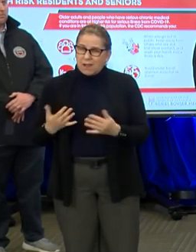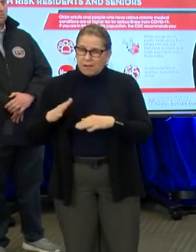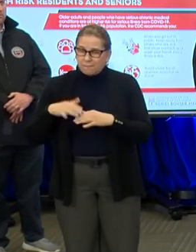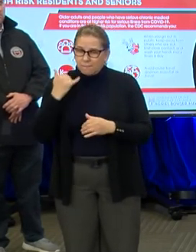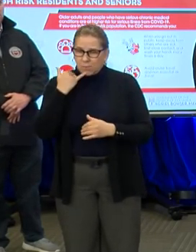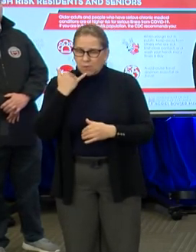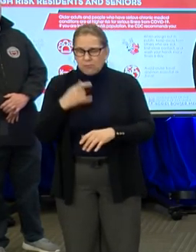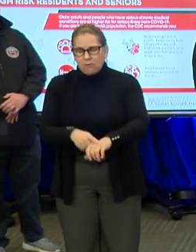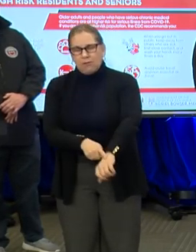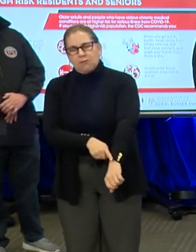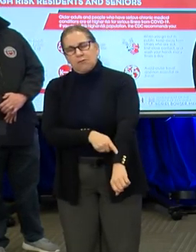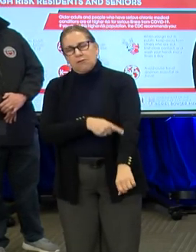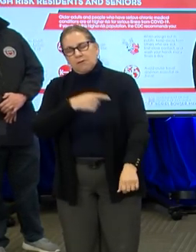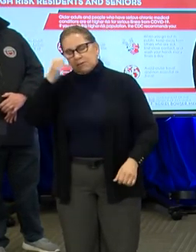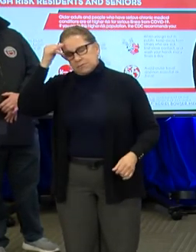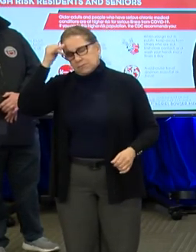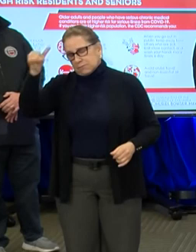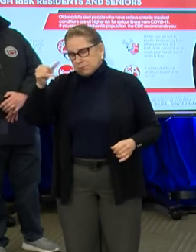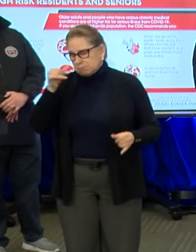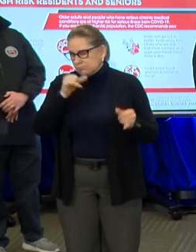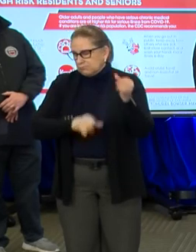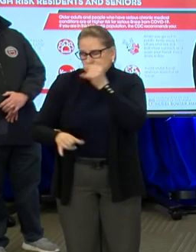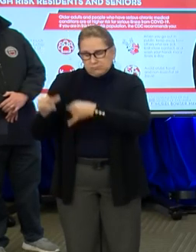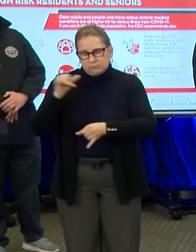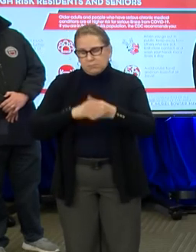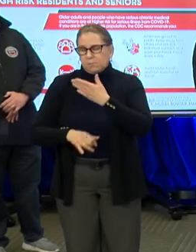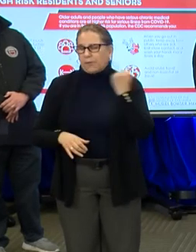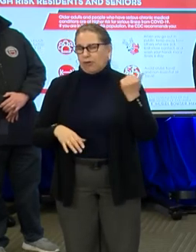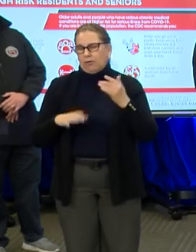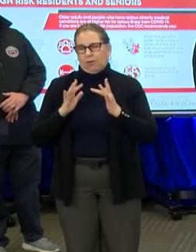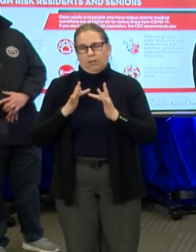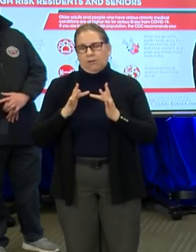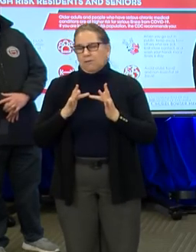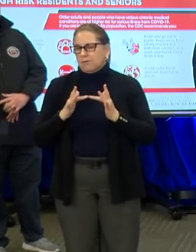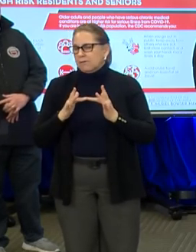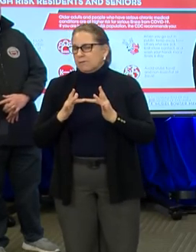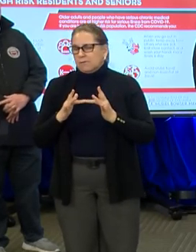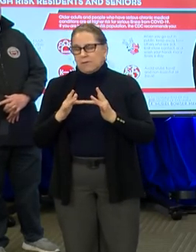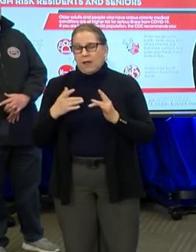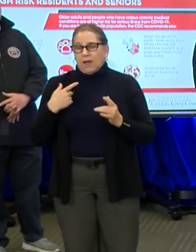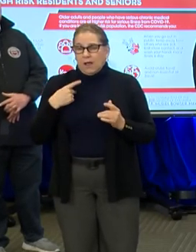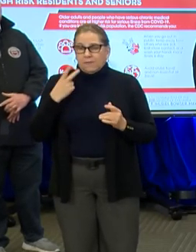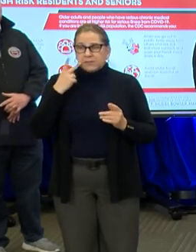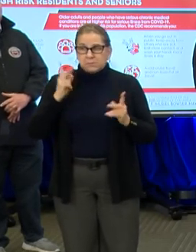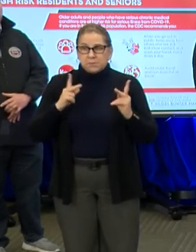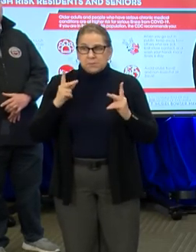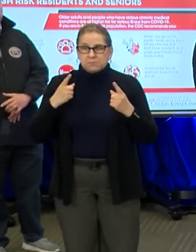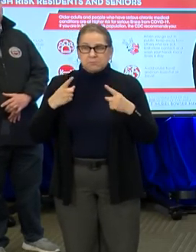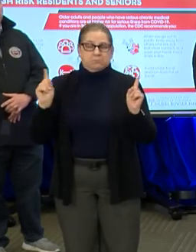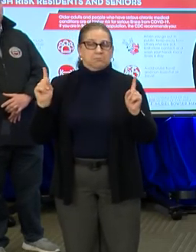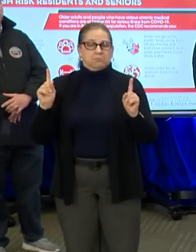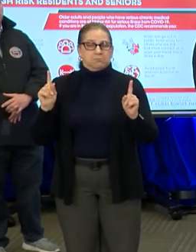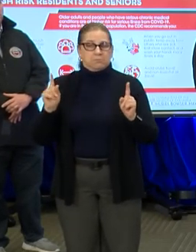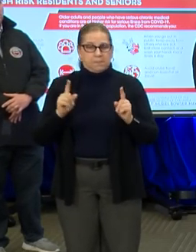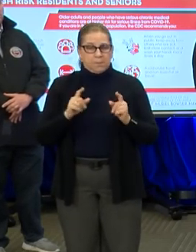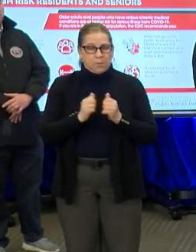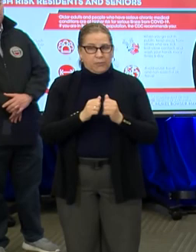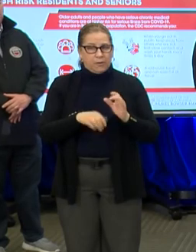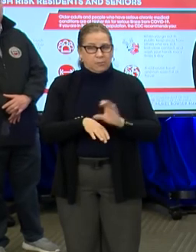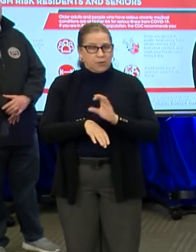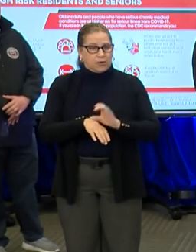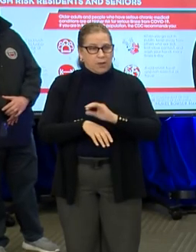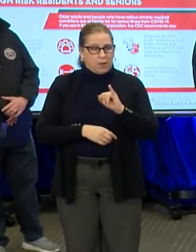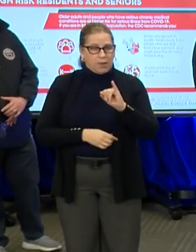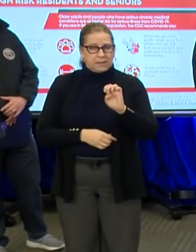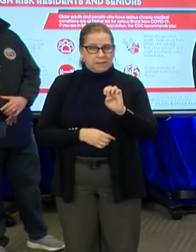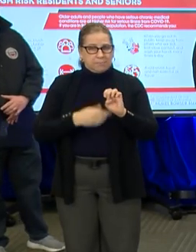laptop or desktop and to use Internet Explorer, and we have seen that people are getting through when they do that. Kind of following up on this, some